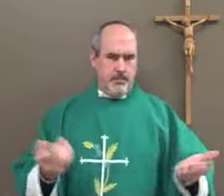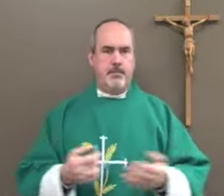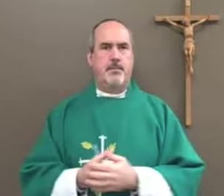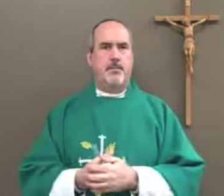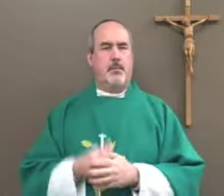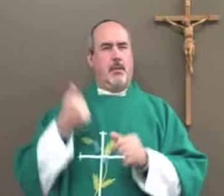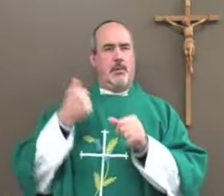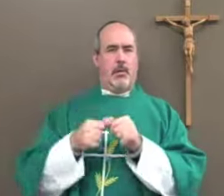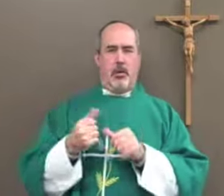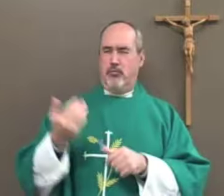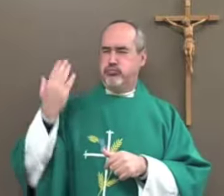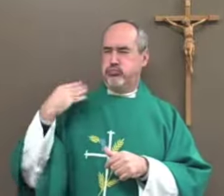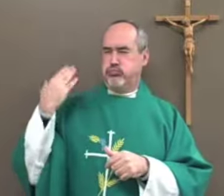Let me give you an example.